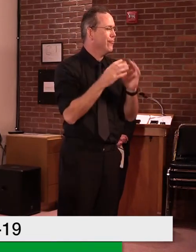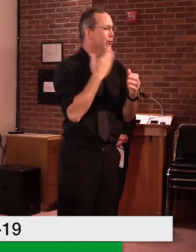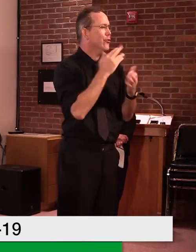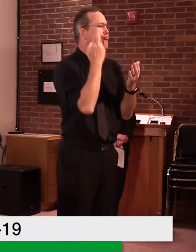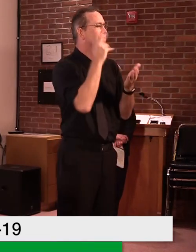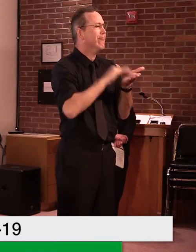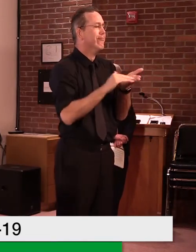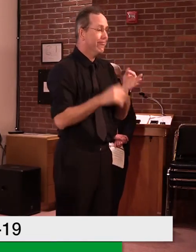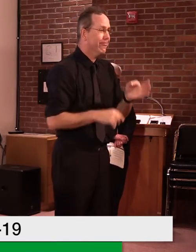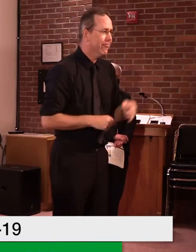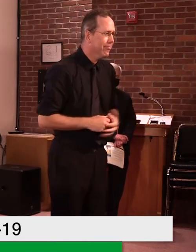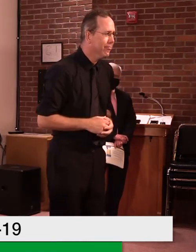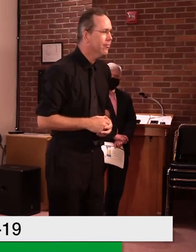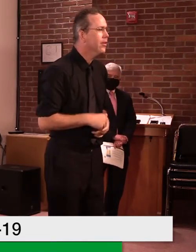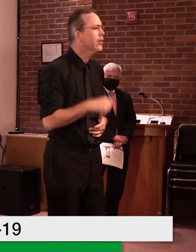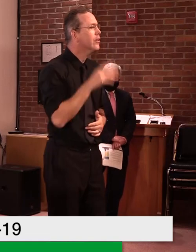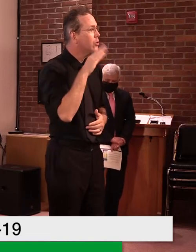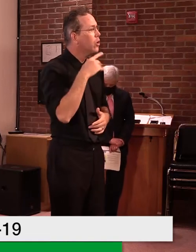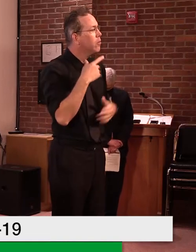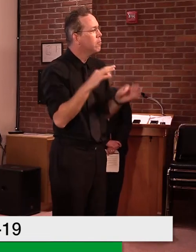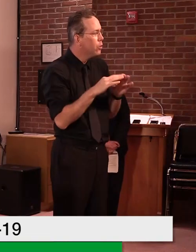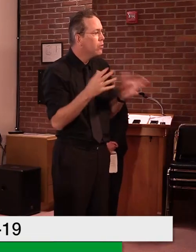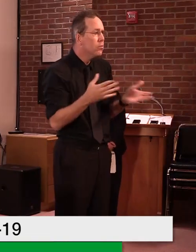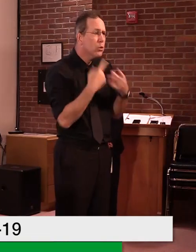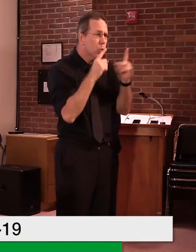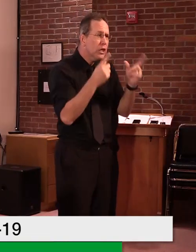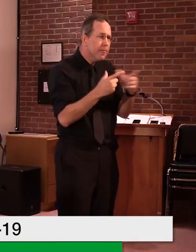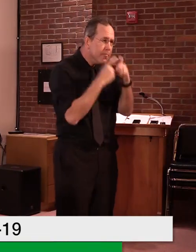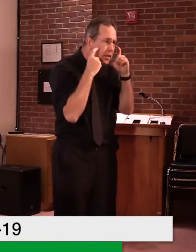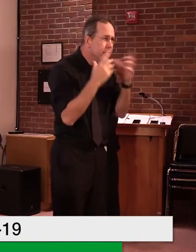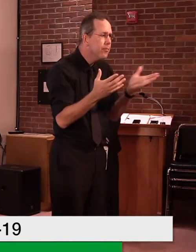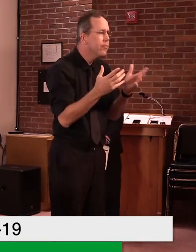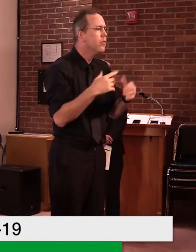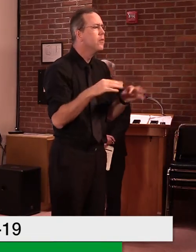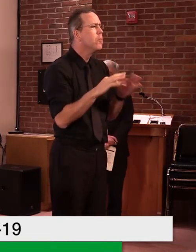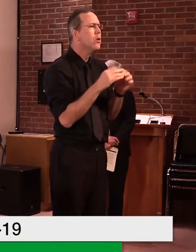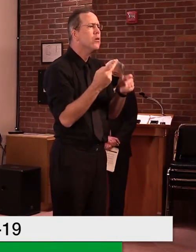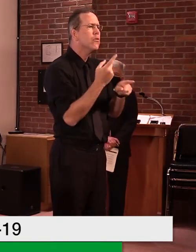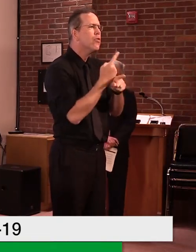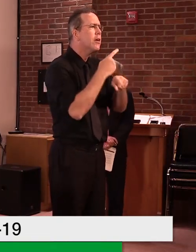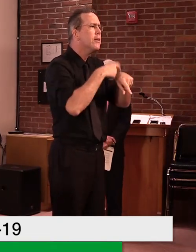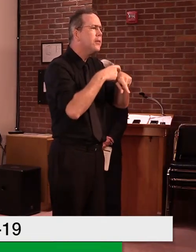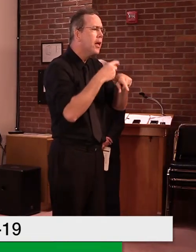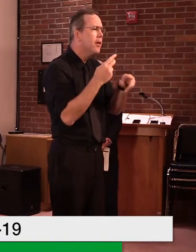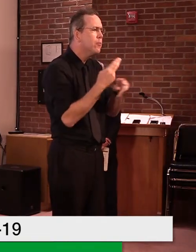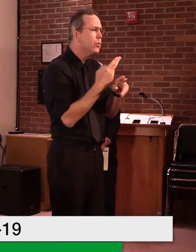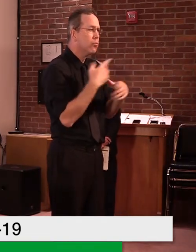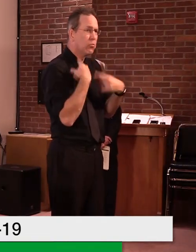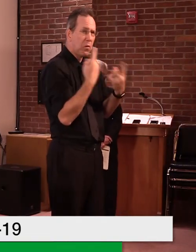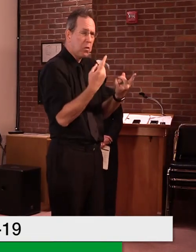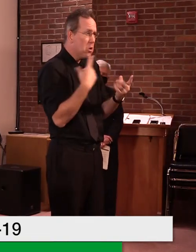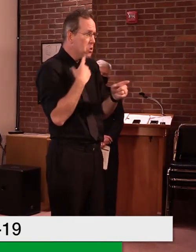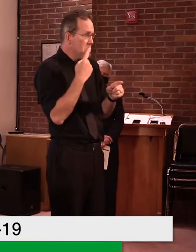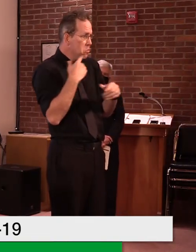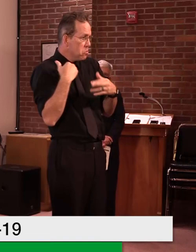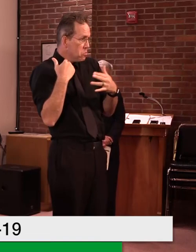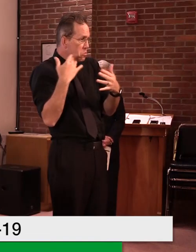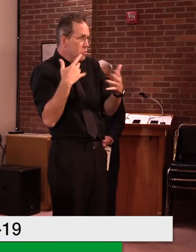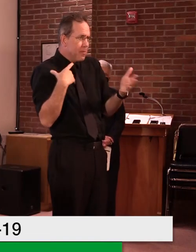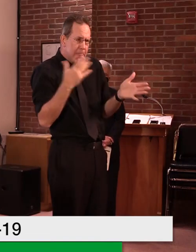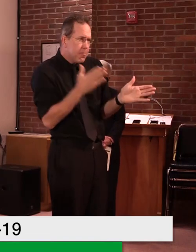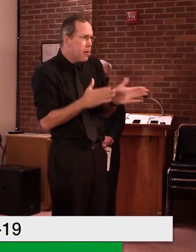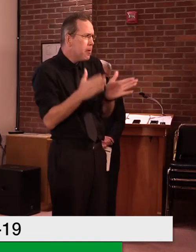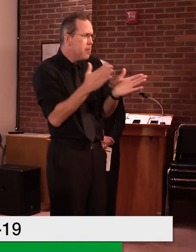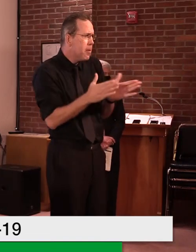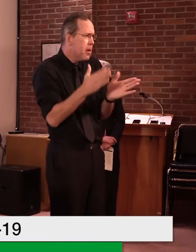work. Timing is everything in every endeavor. Everything that we do to be successful is as